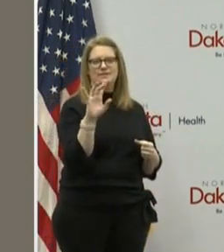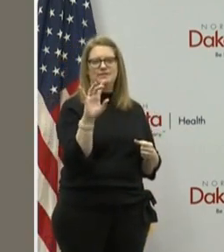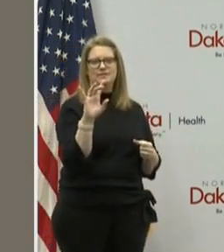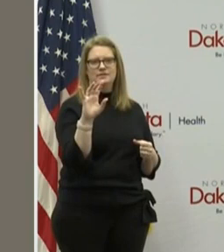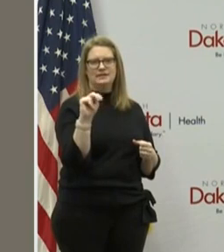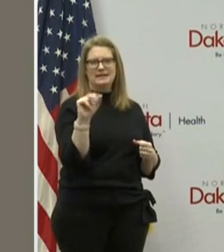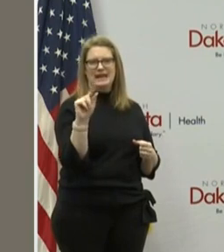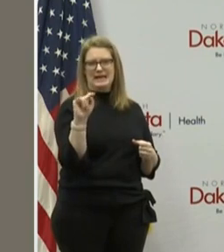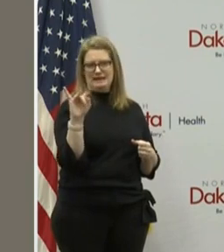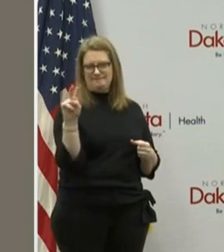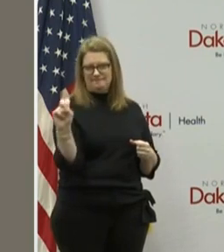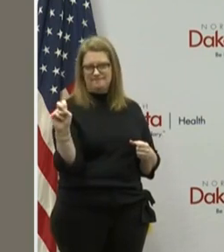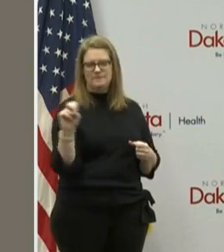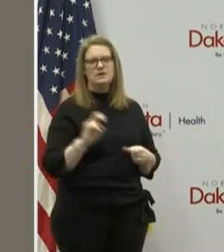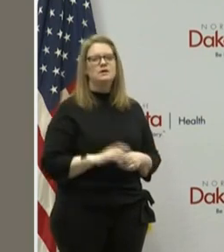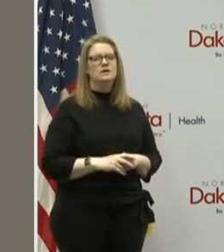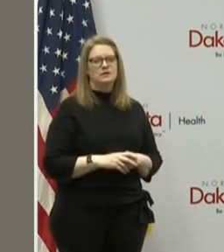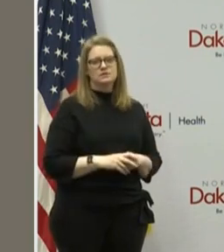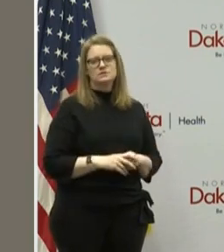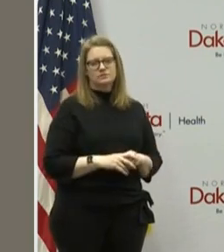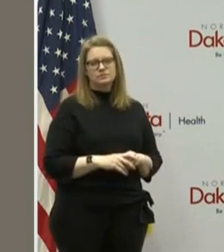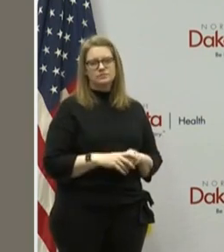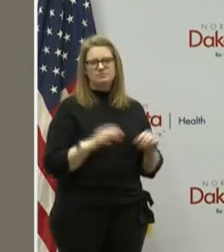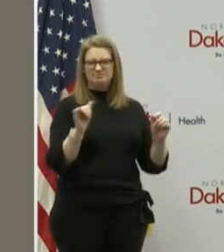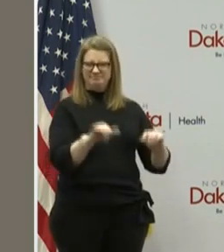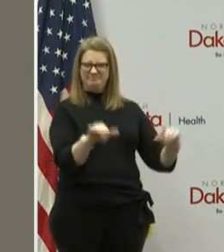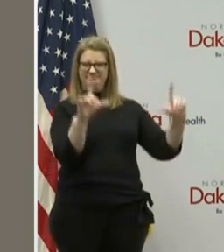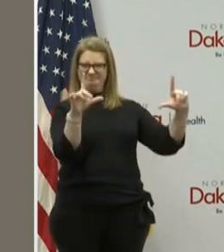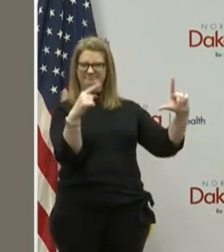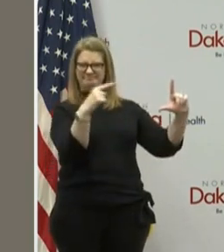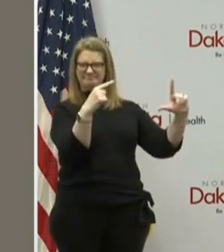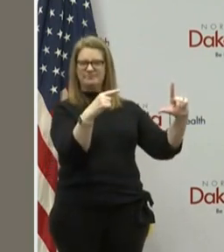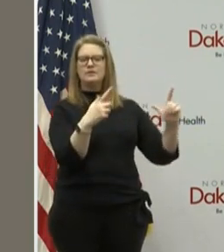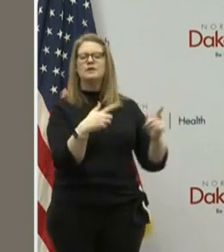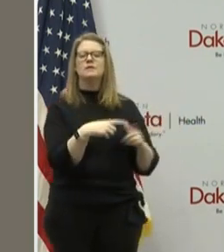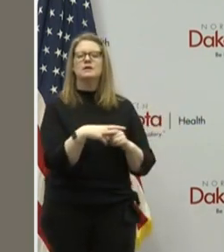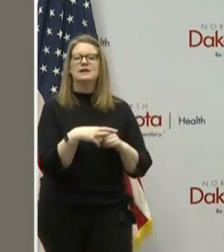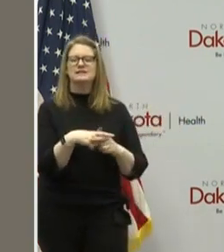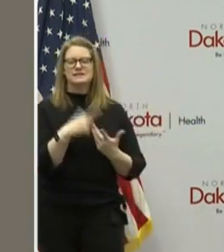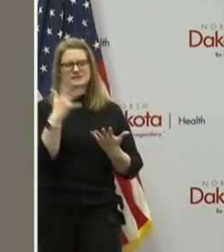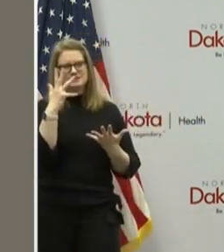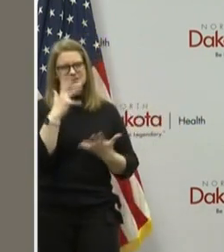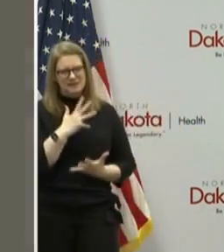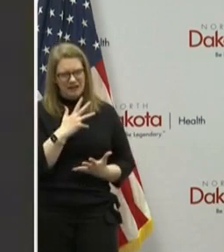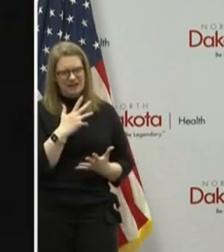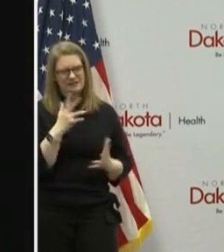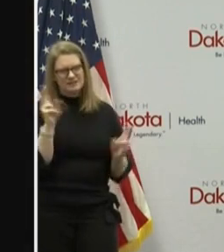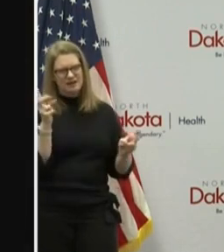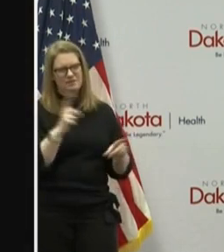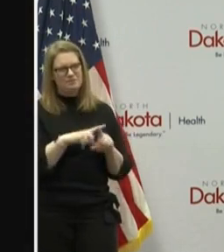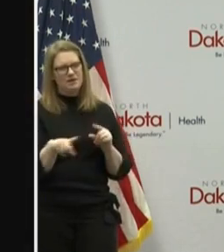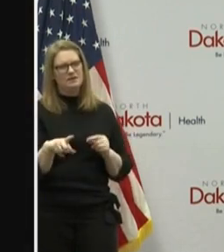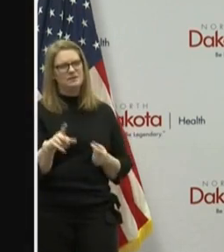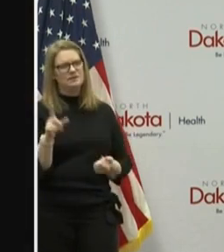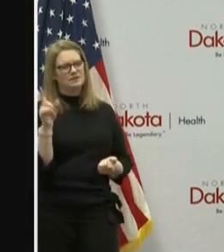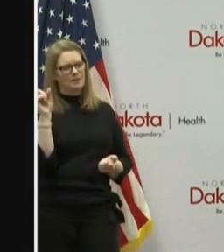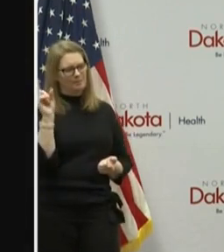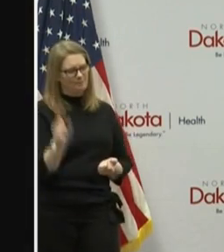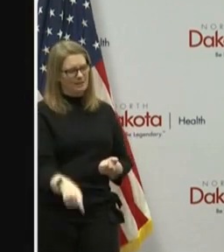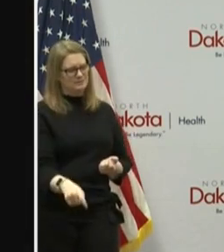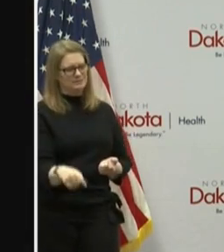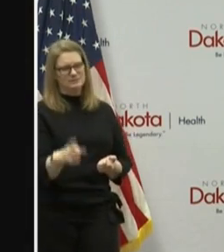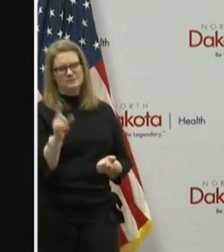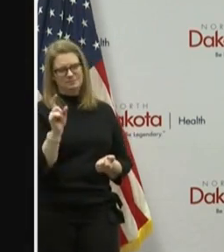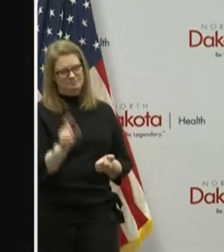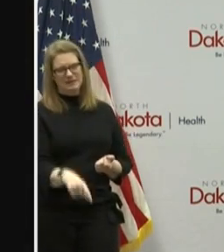1-844-7-NATIVE to call. So again, that is that sad but necessary topic. And again, please reach out if